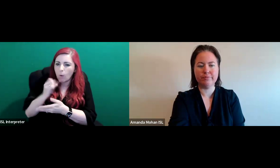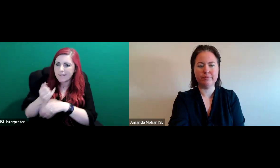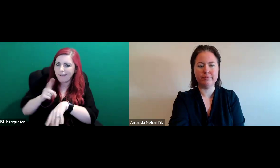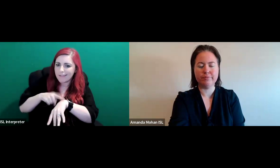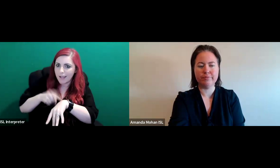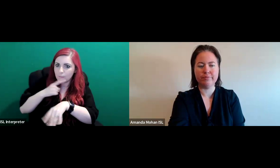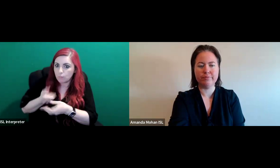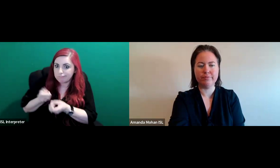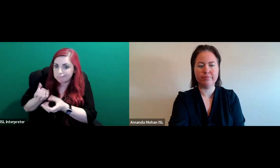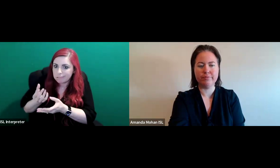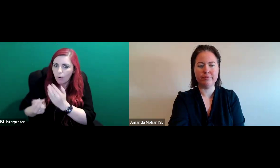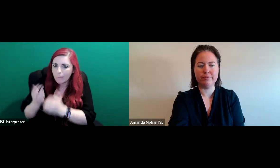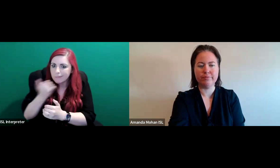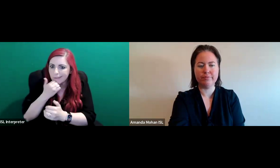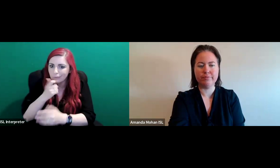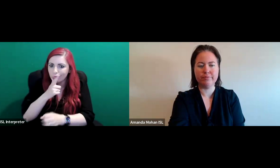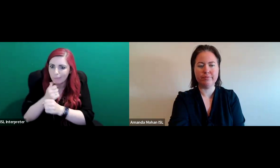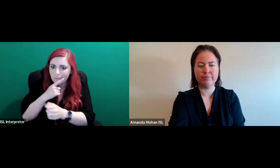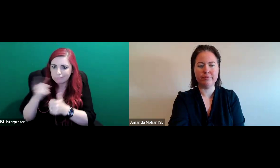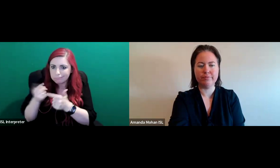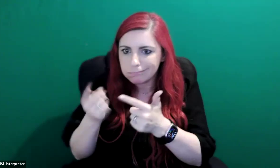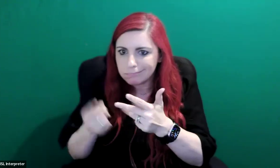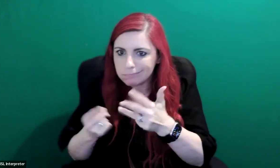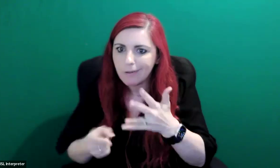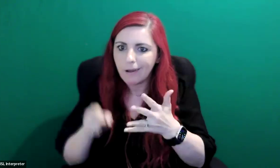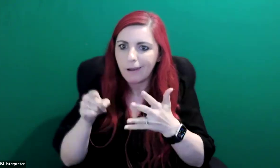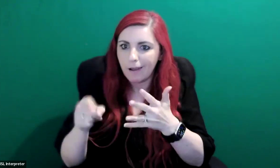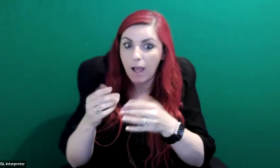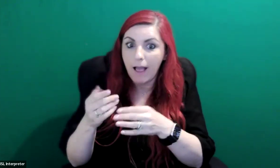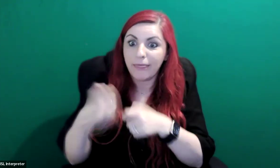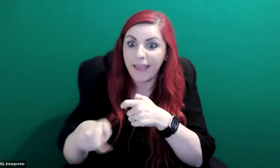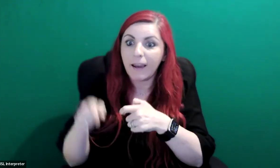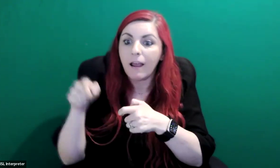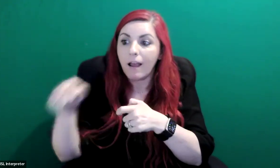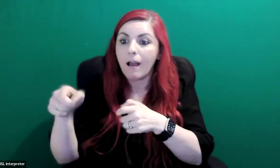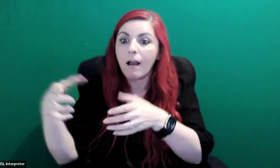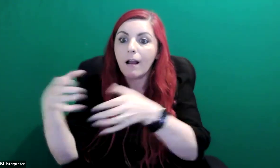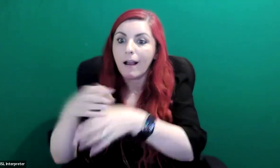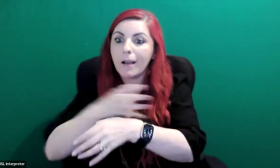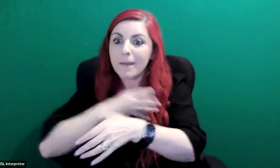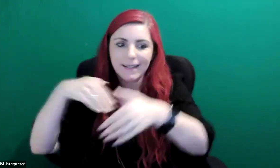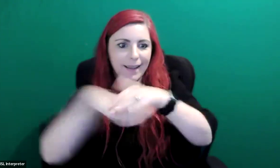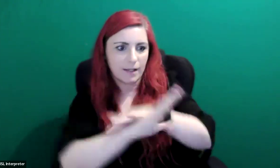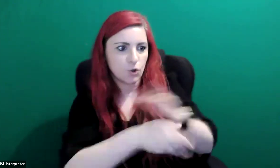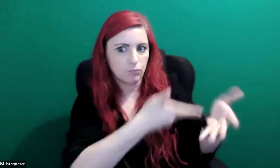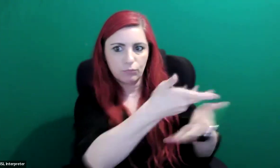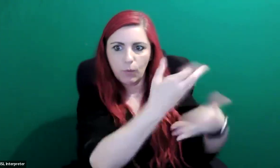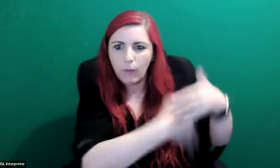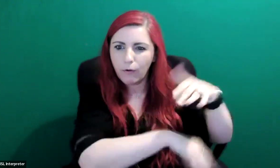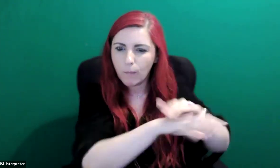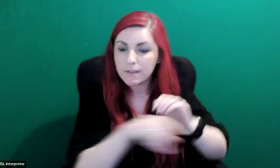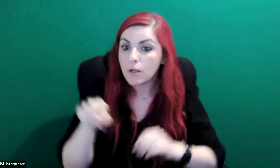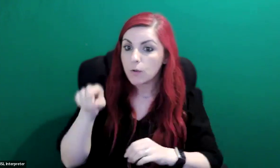Geneva on before the constructive dialogue takes place, and also before the list of issues